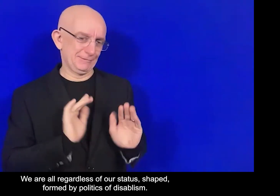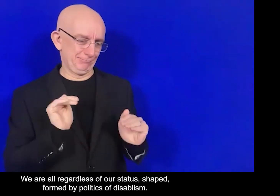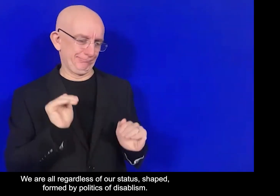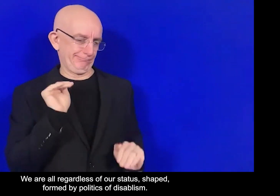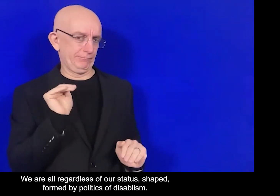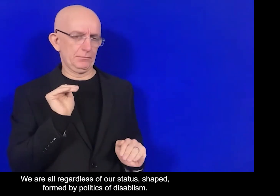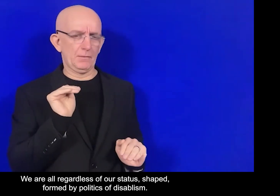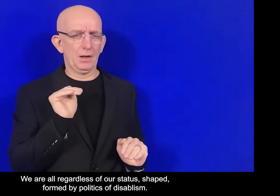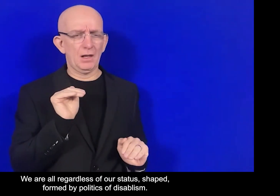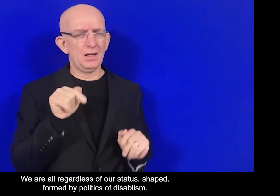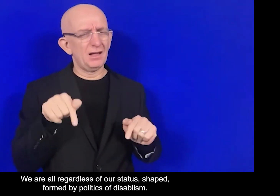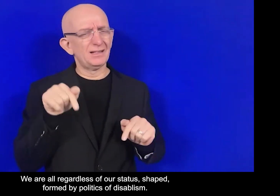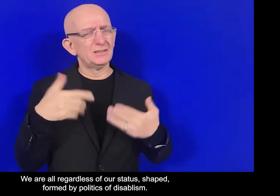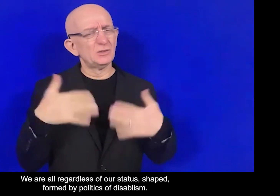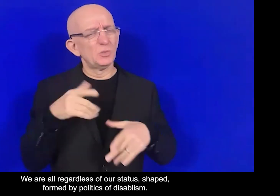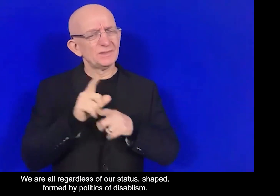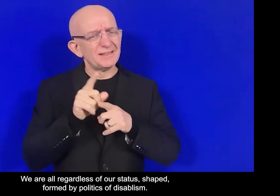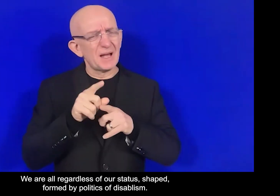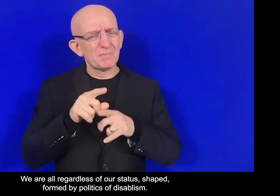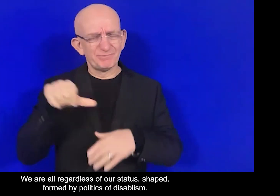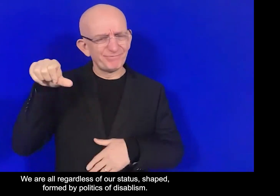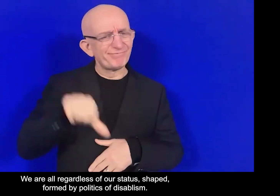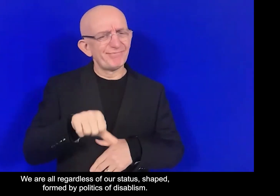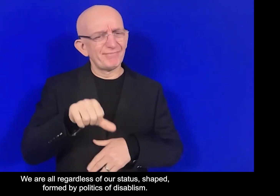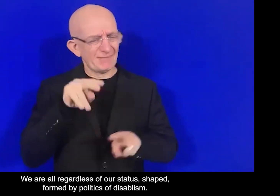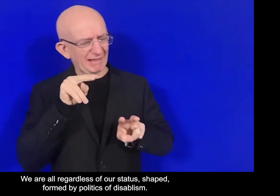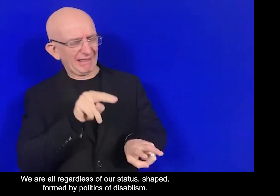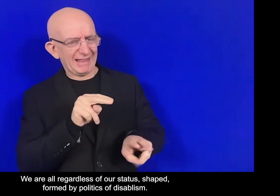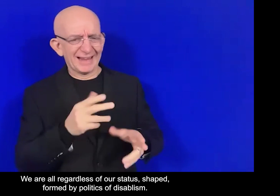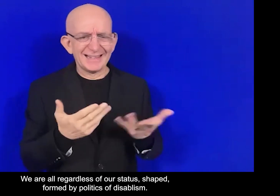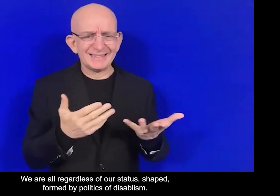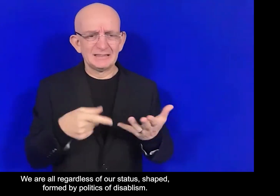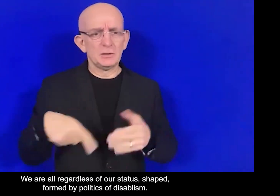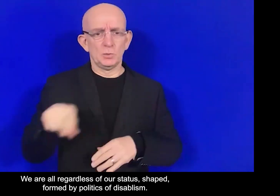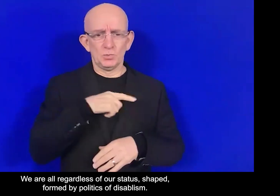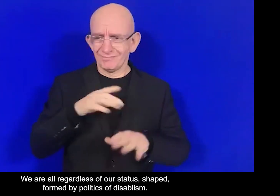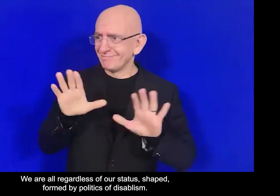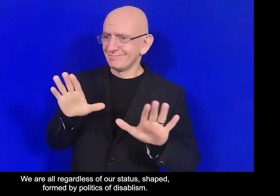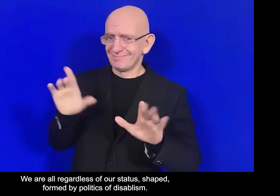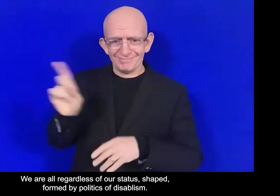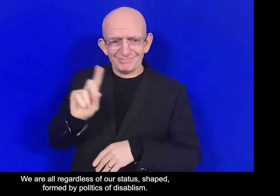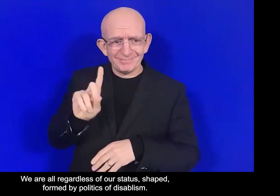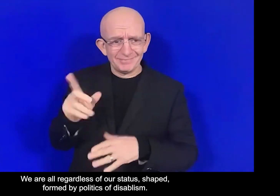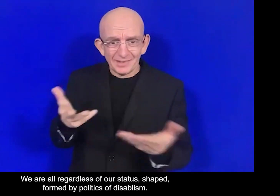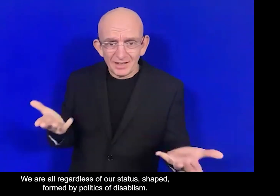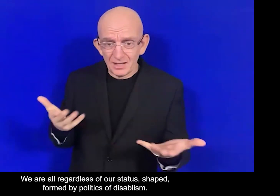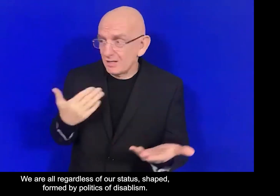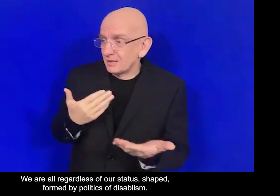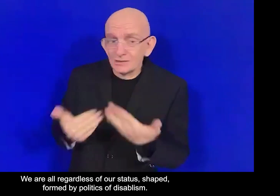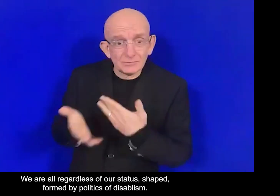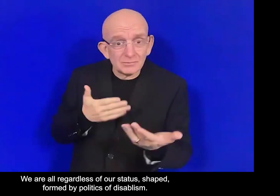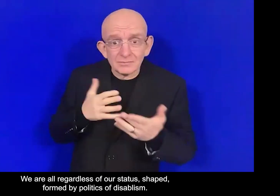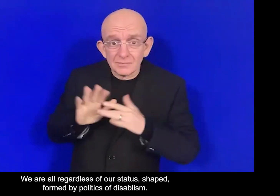We are all, regardless of our status, shaped, formed by